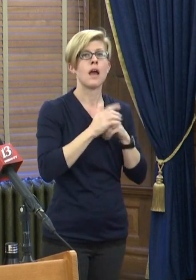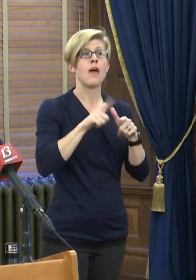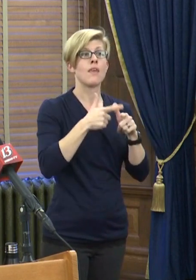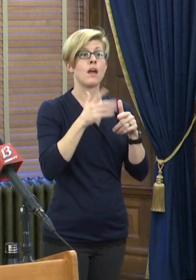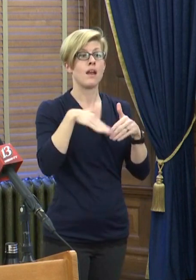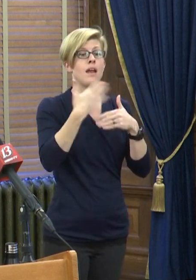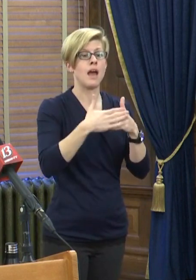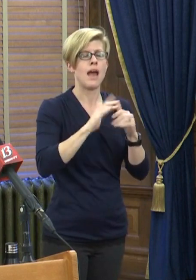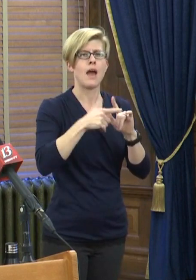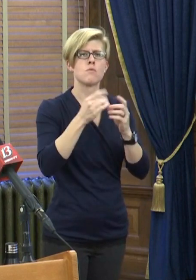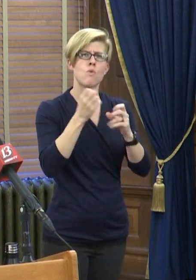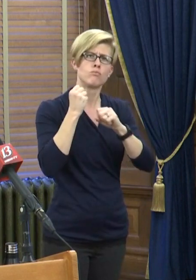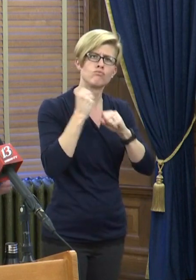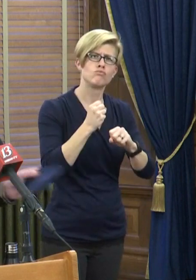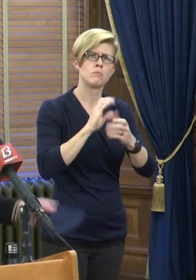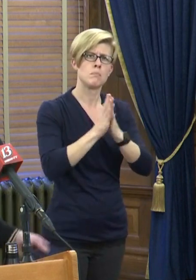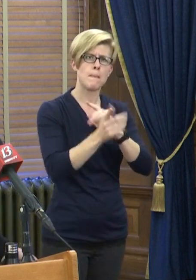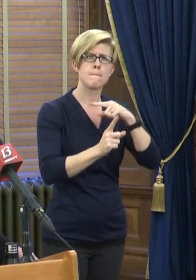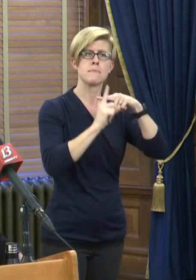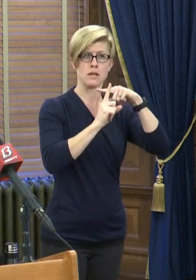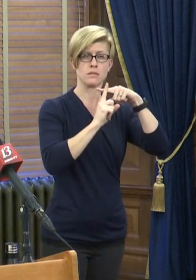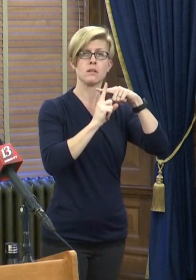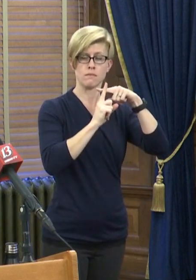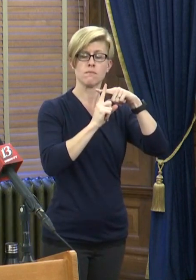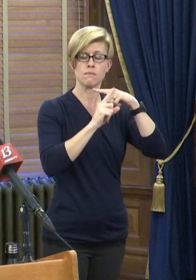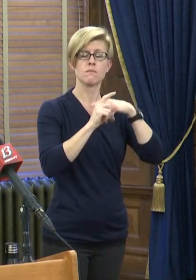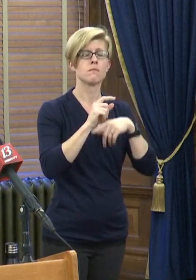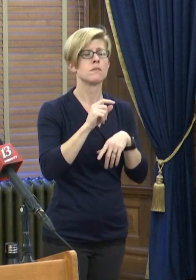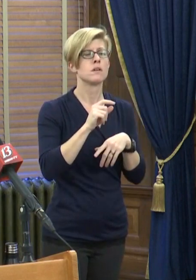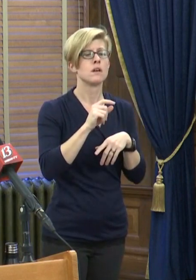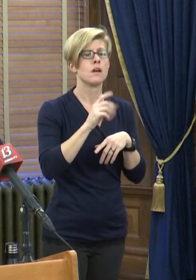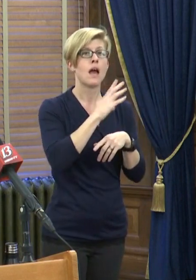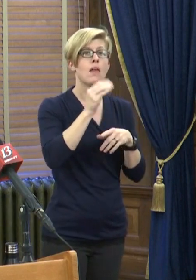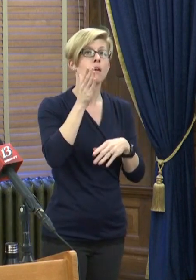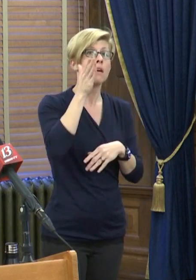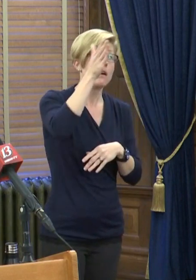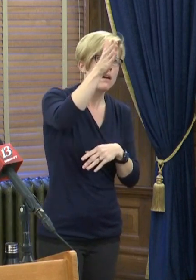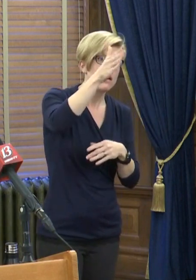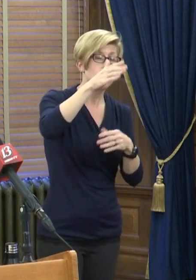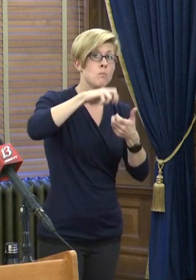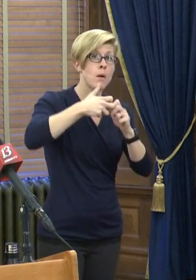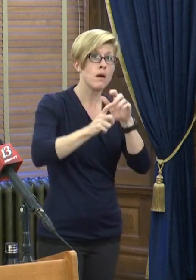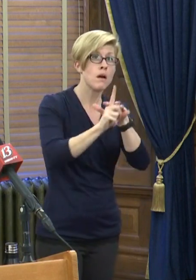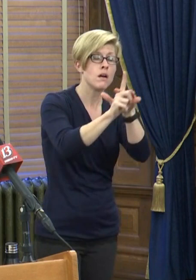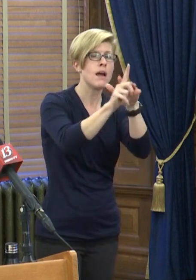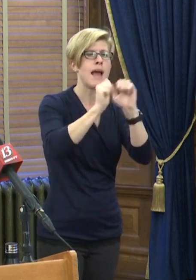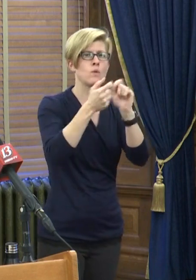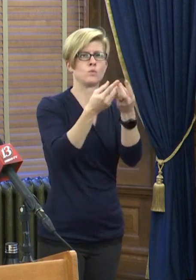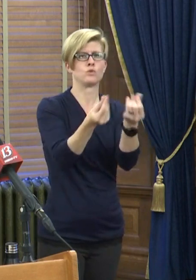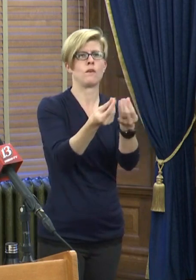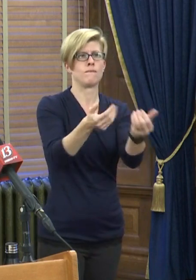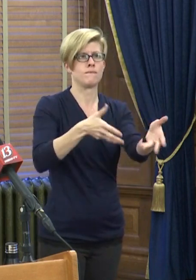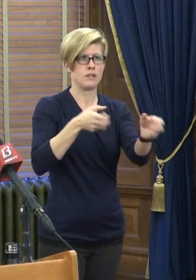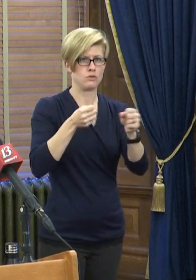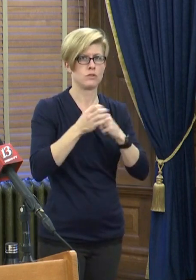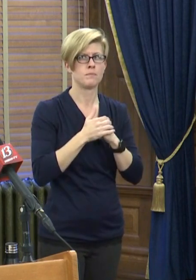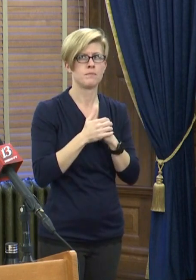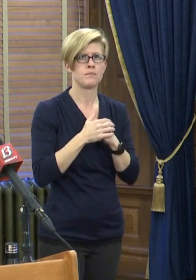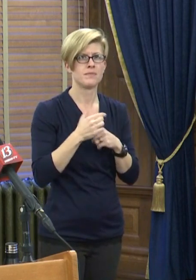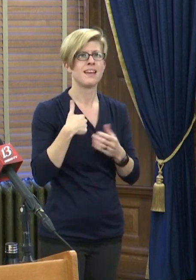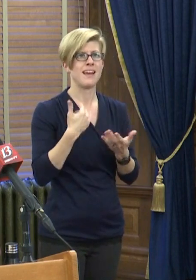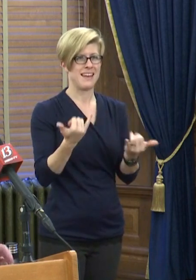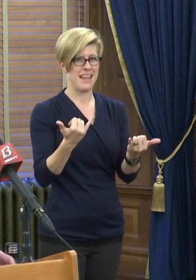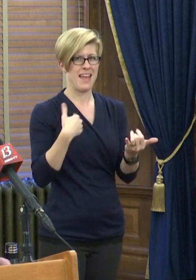system today and to better equip the agency to handle future crises. I've also asked our